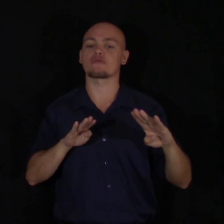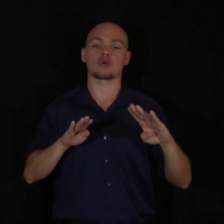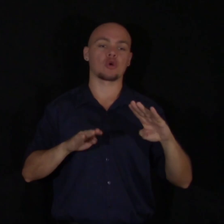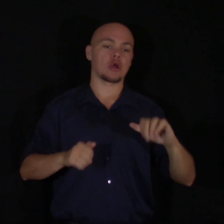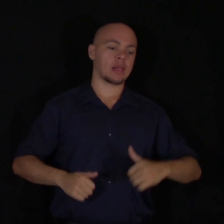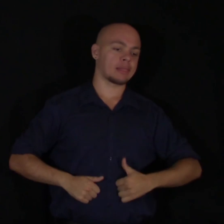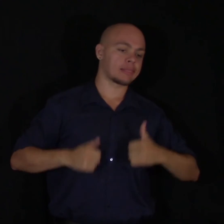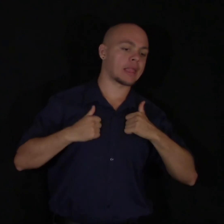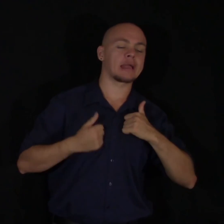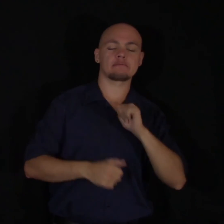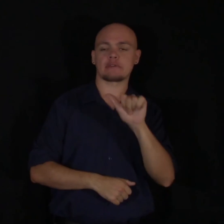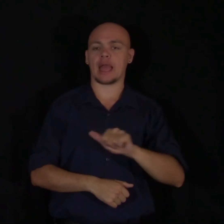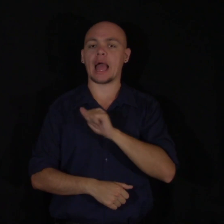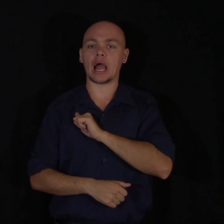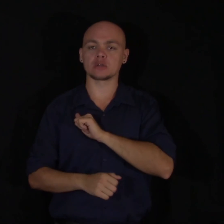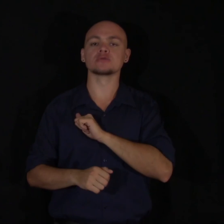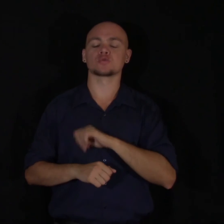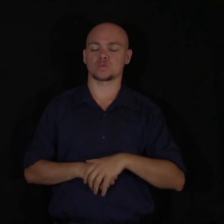attitude.